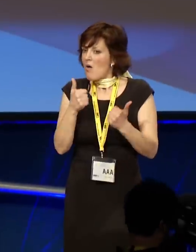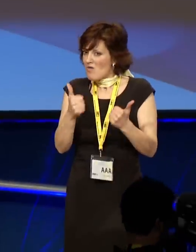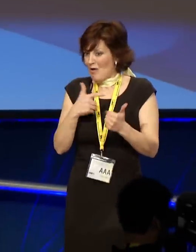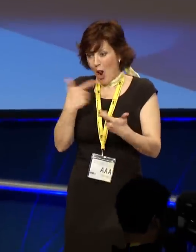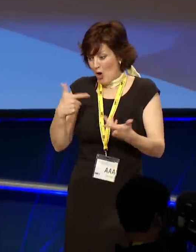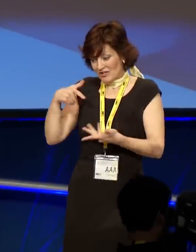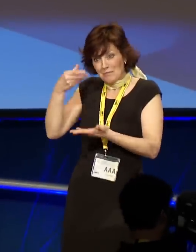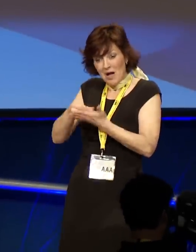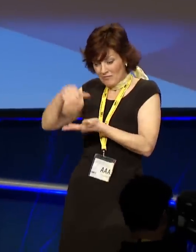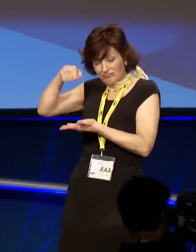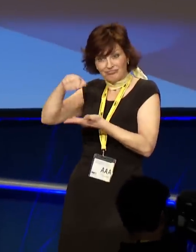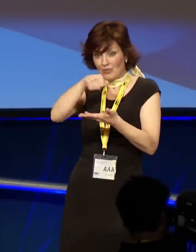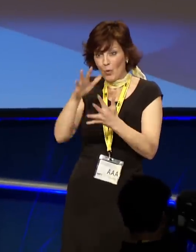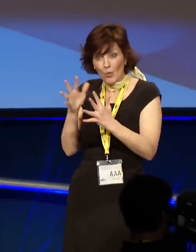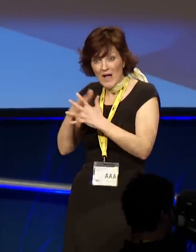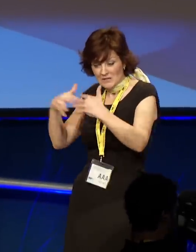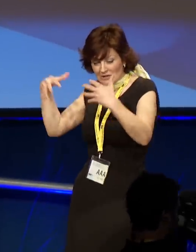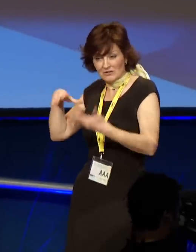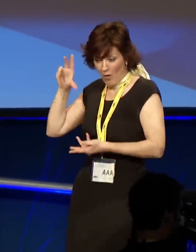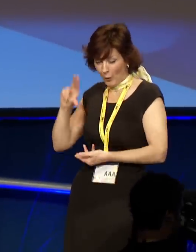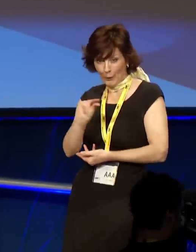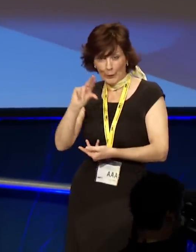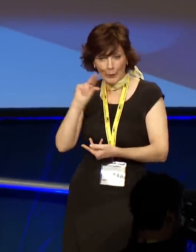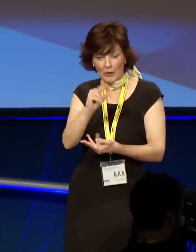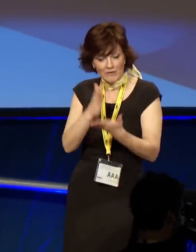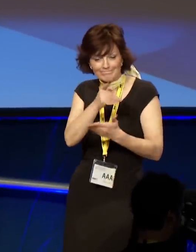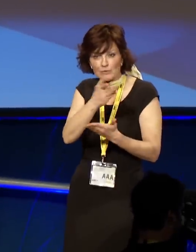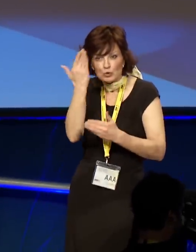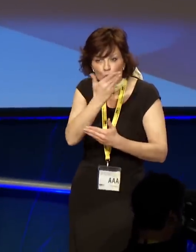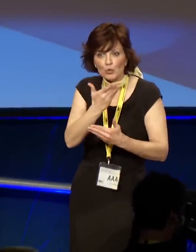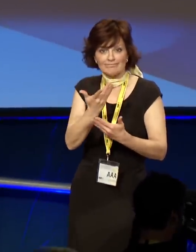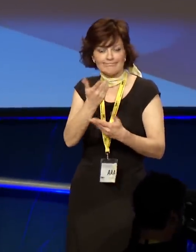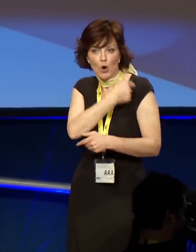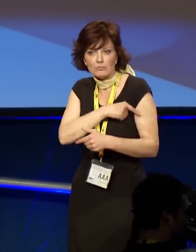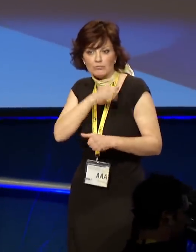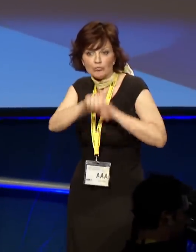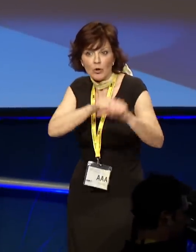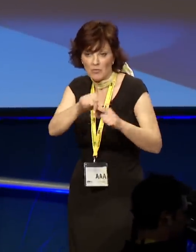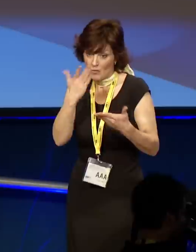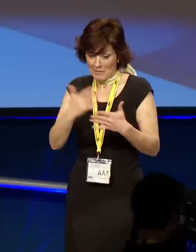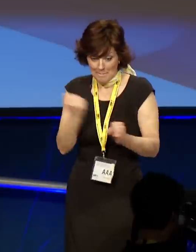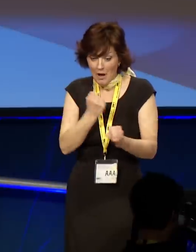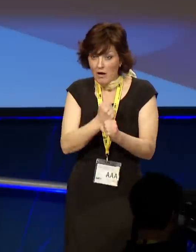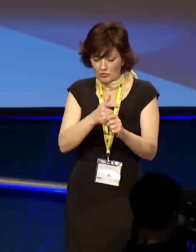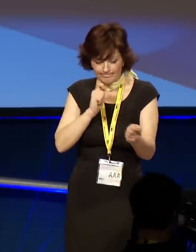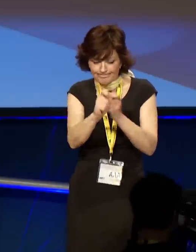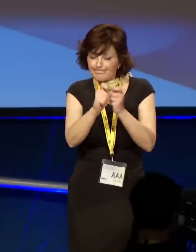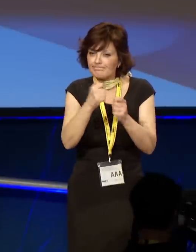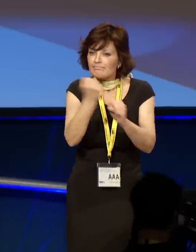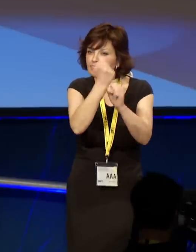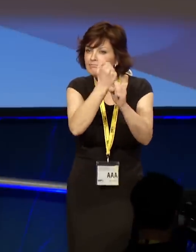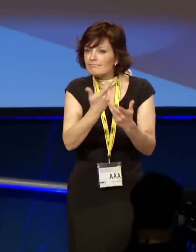from Westminster, to pursue a schools and hospital program. We've actually built or refurbished, I think,